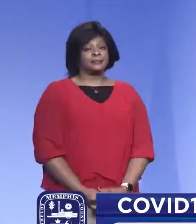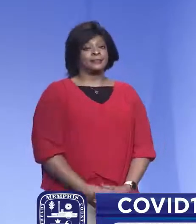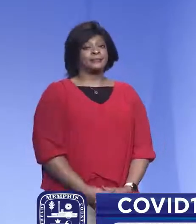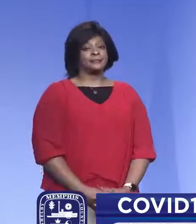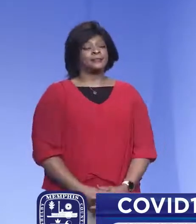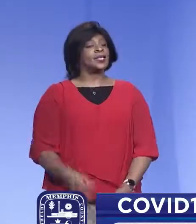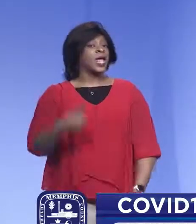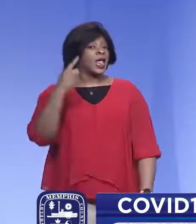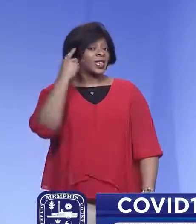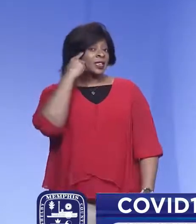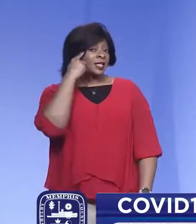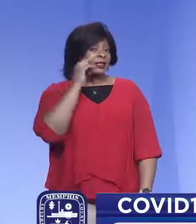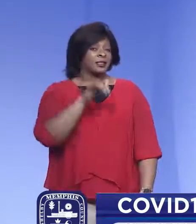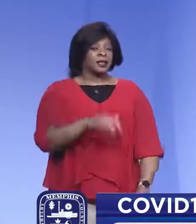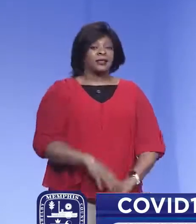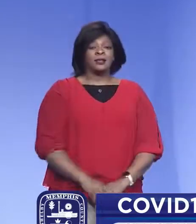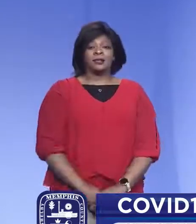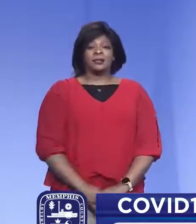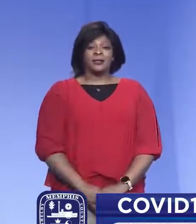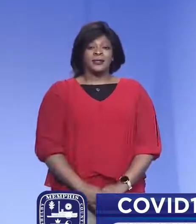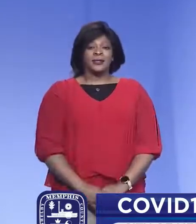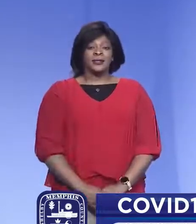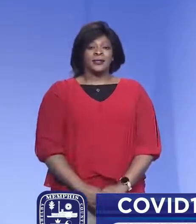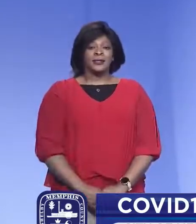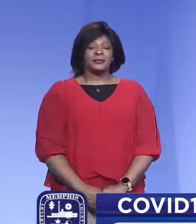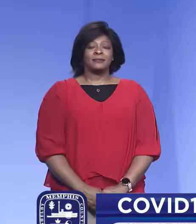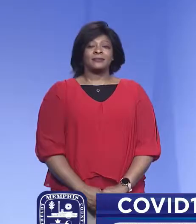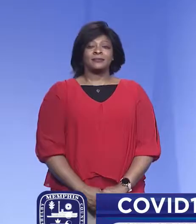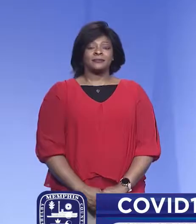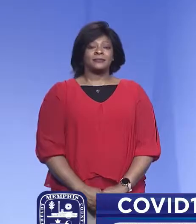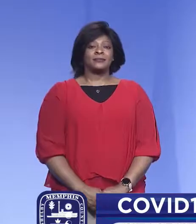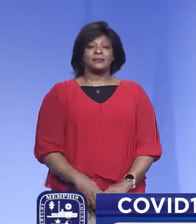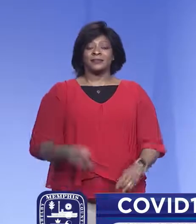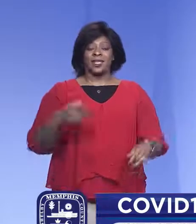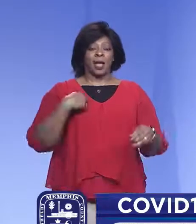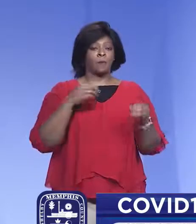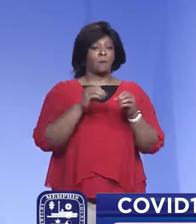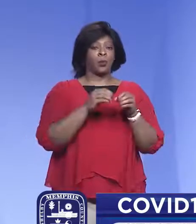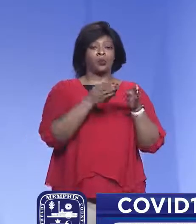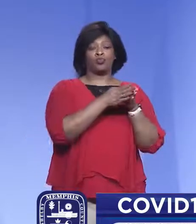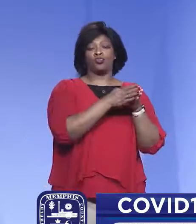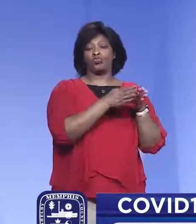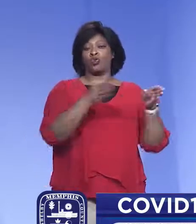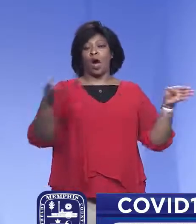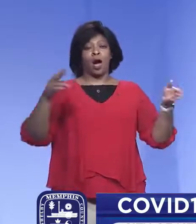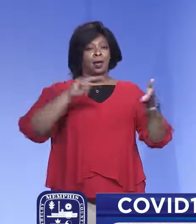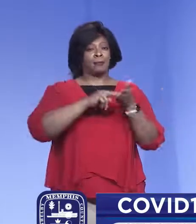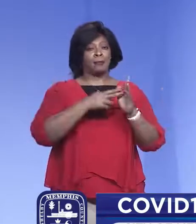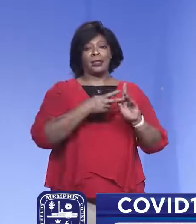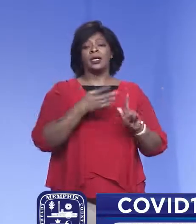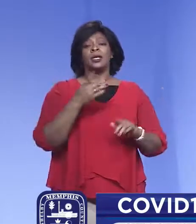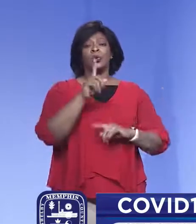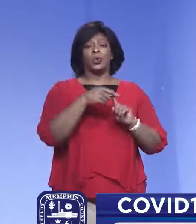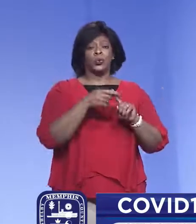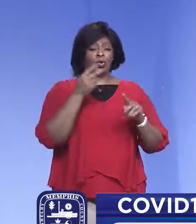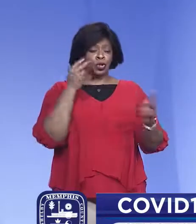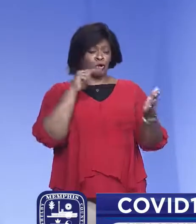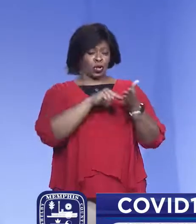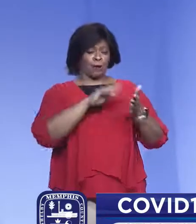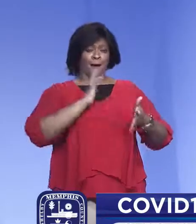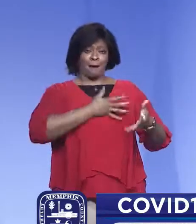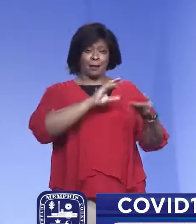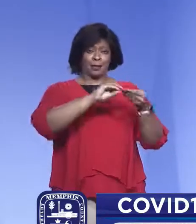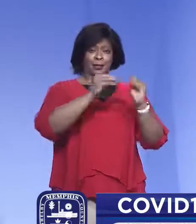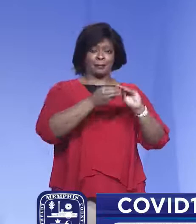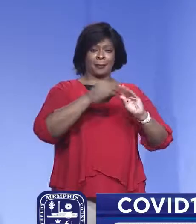Well, I think that actually has even a broader meaning. You know, so even when we look at our numbers,